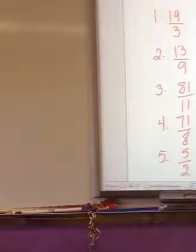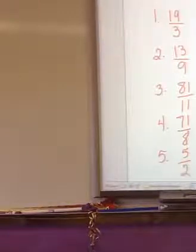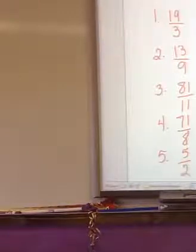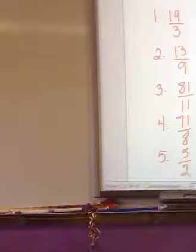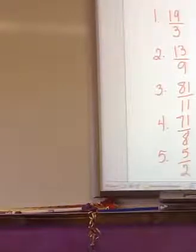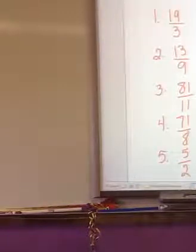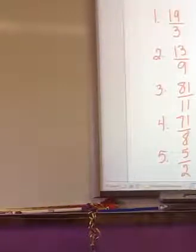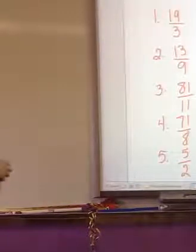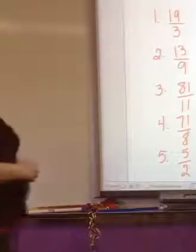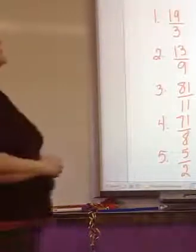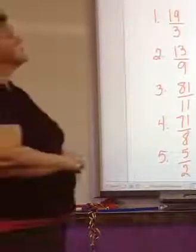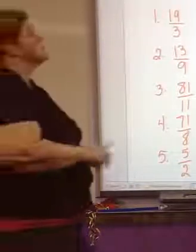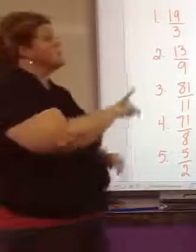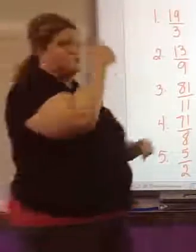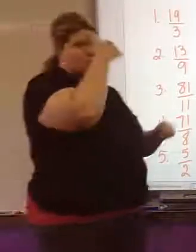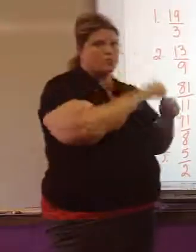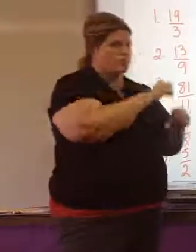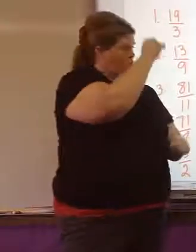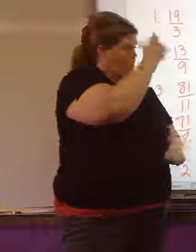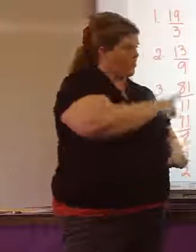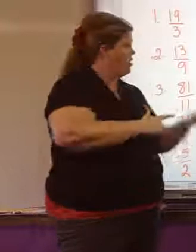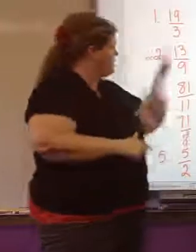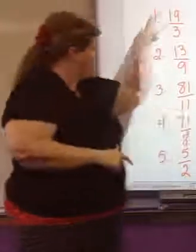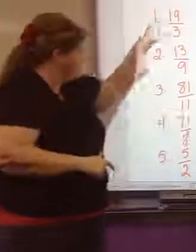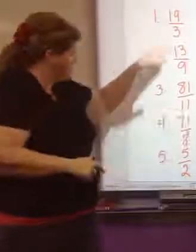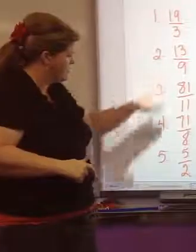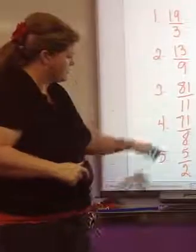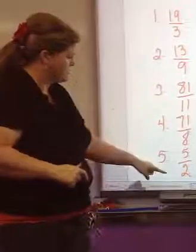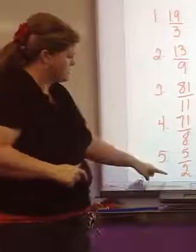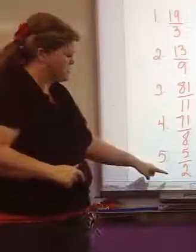And remember, on all of those,